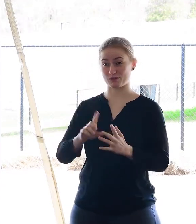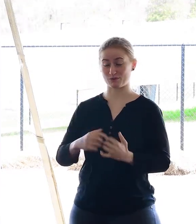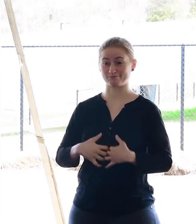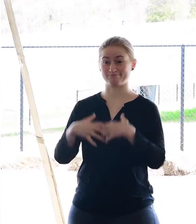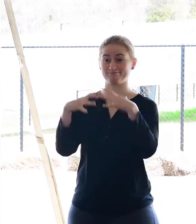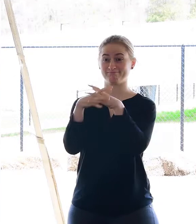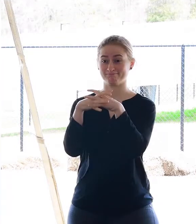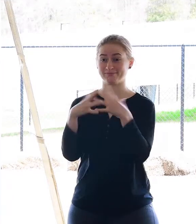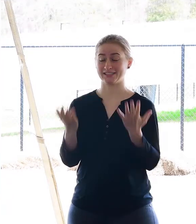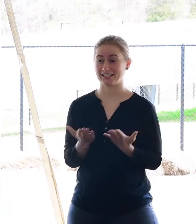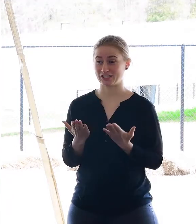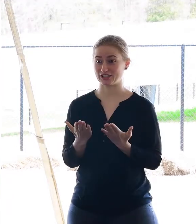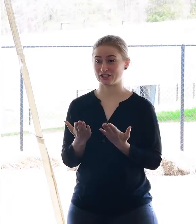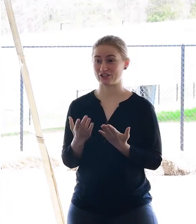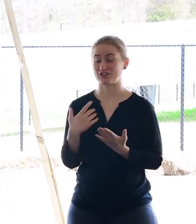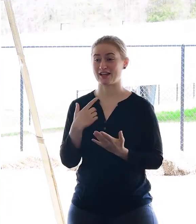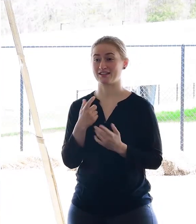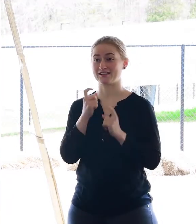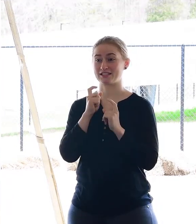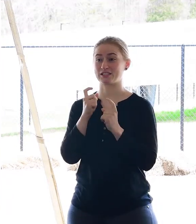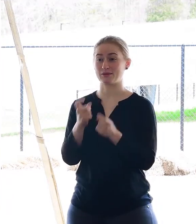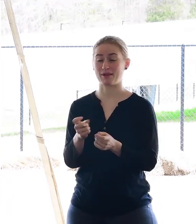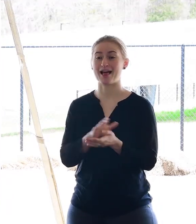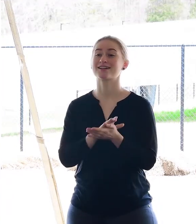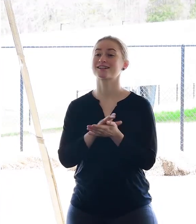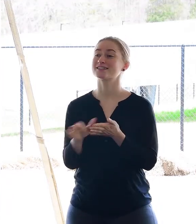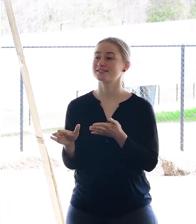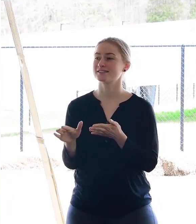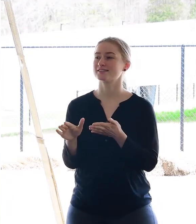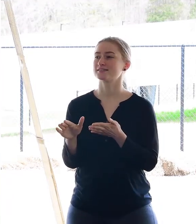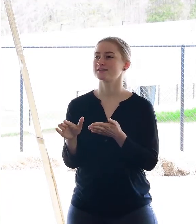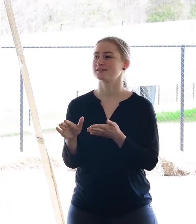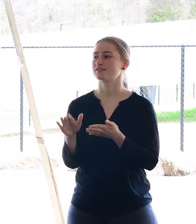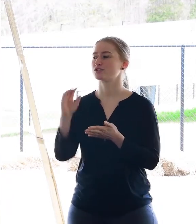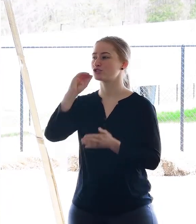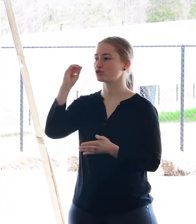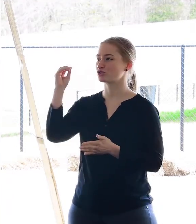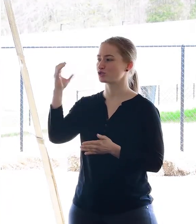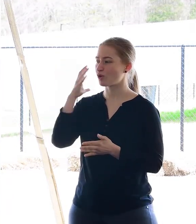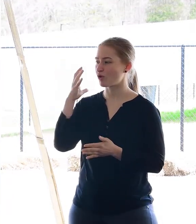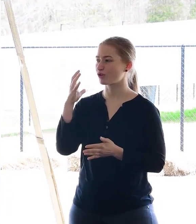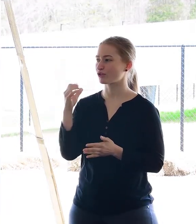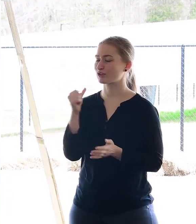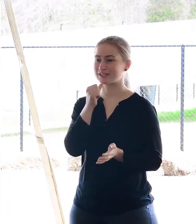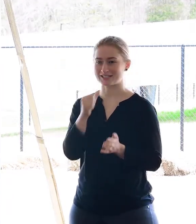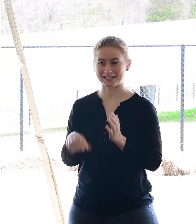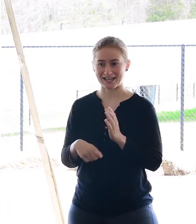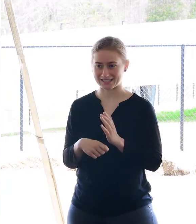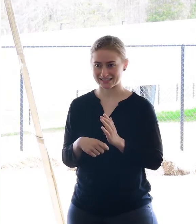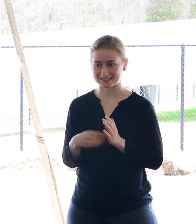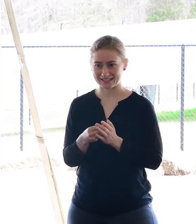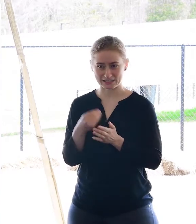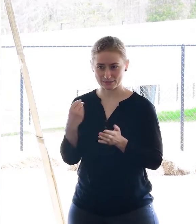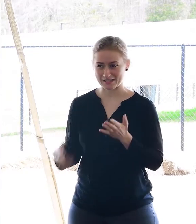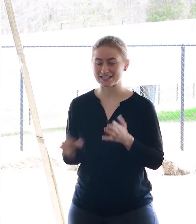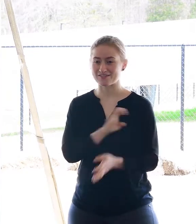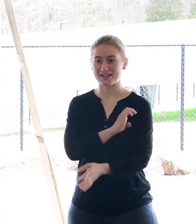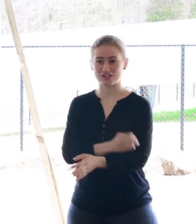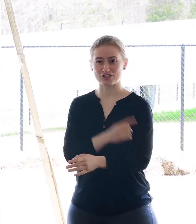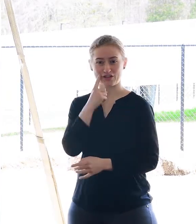here and supply clean, solar, inexpensive energy to Howard